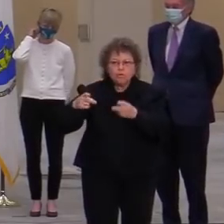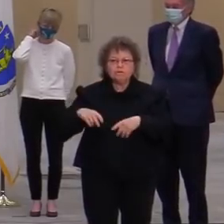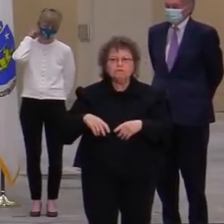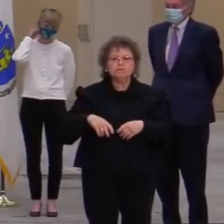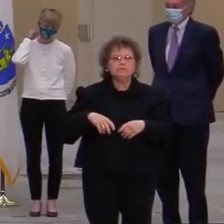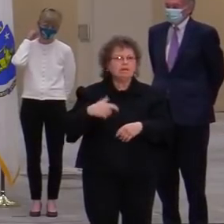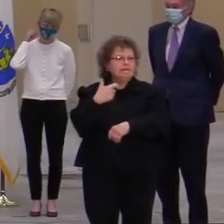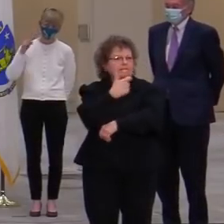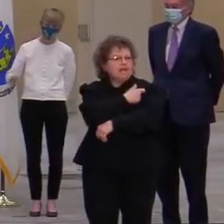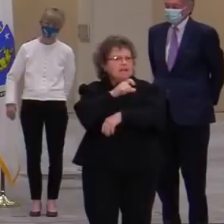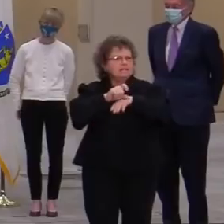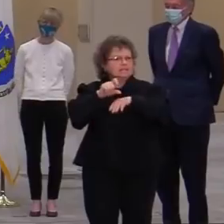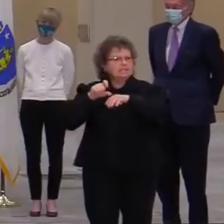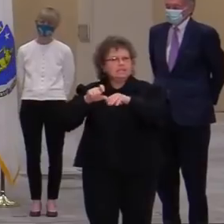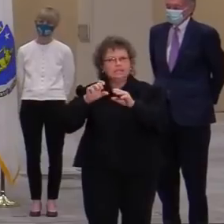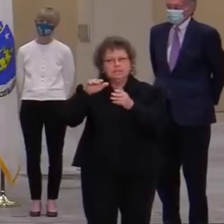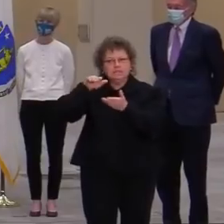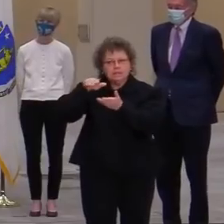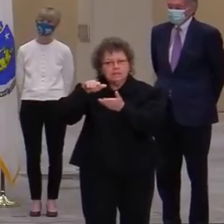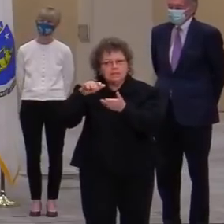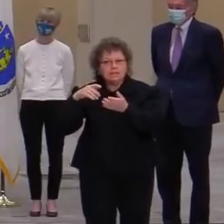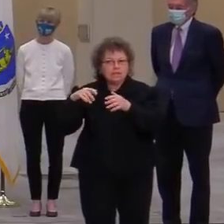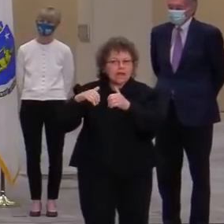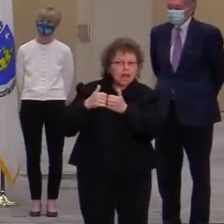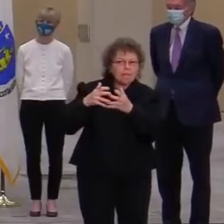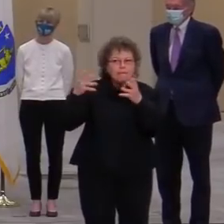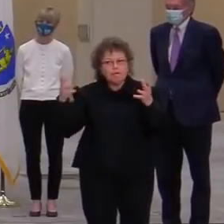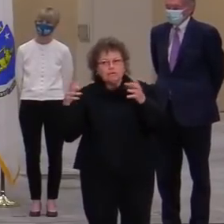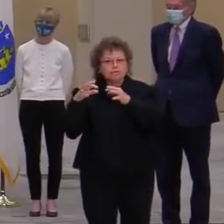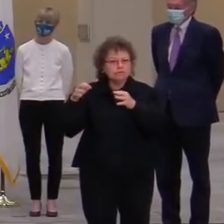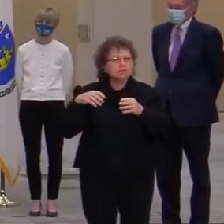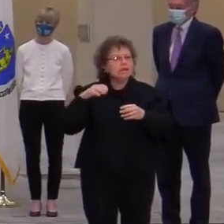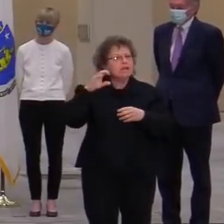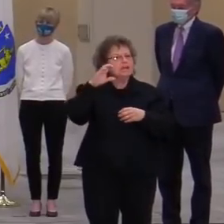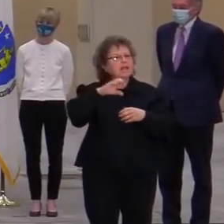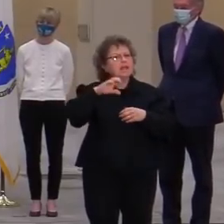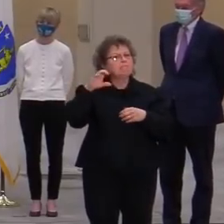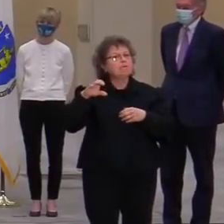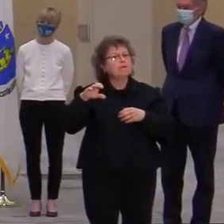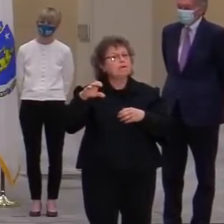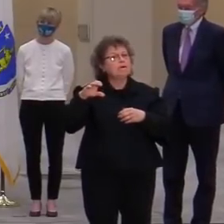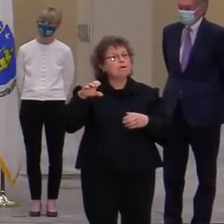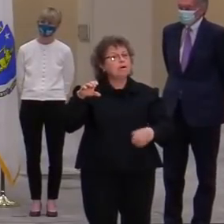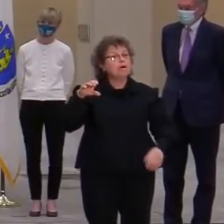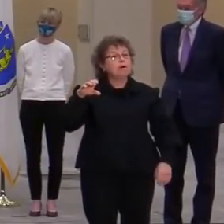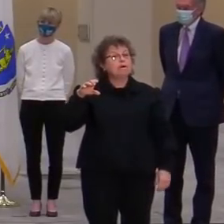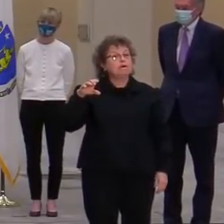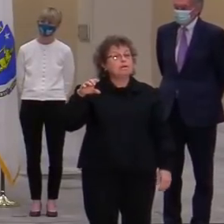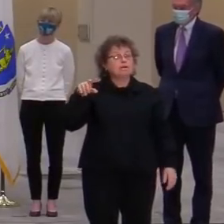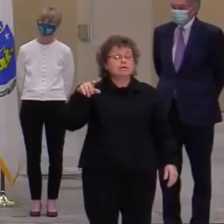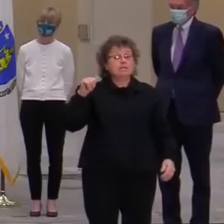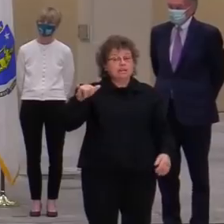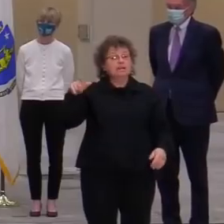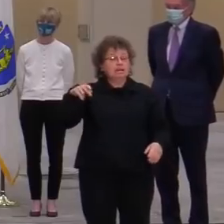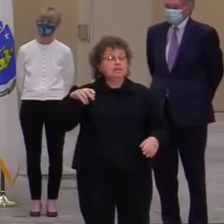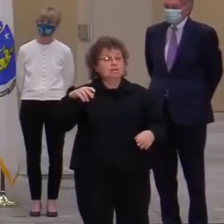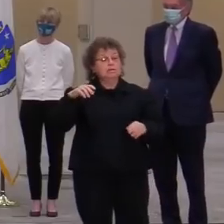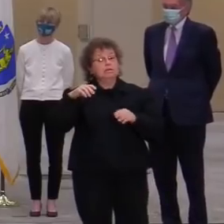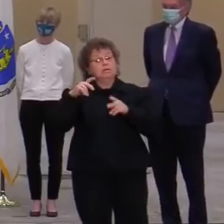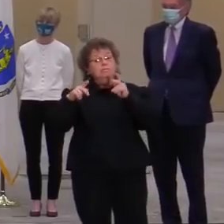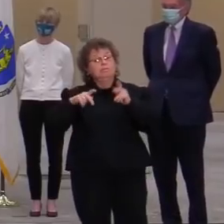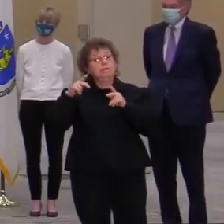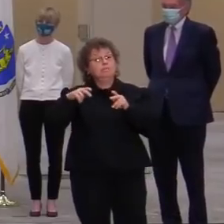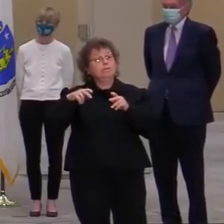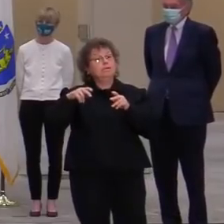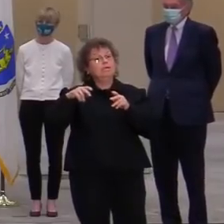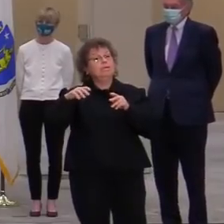vaccine resources, and the Cape, among other things, has the highest percent of its population